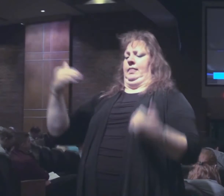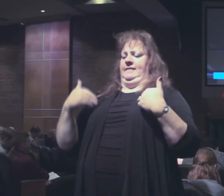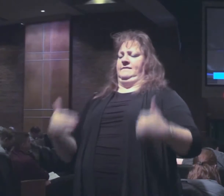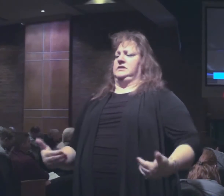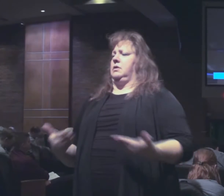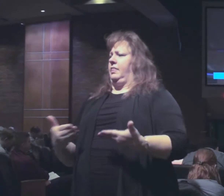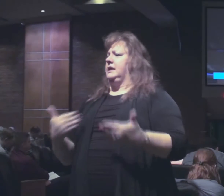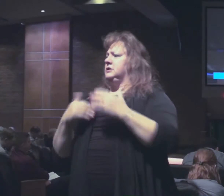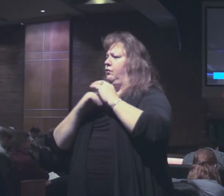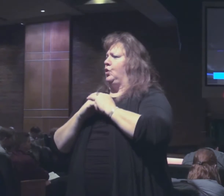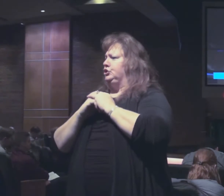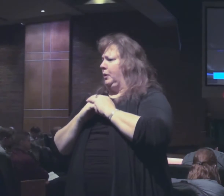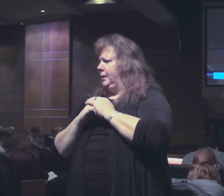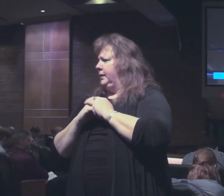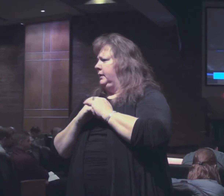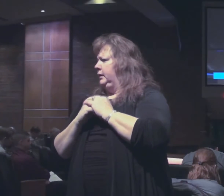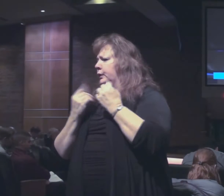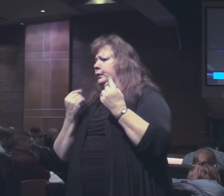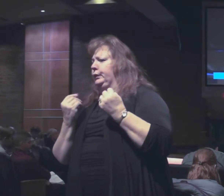worship.